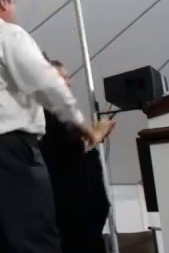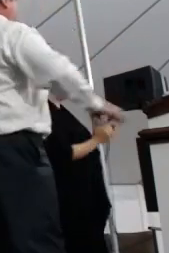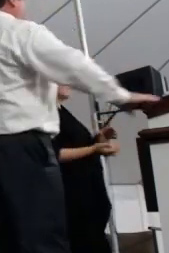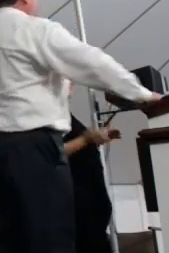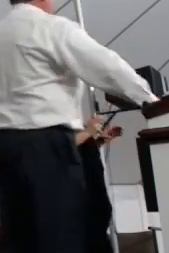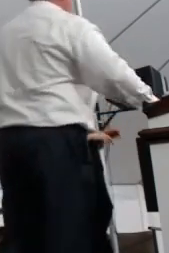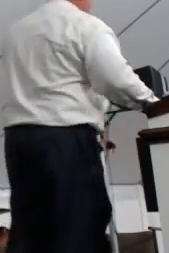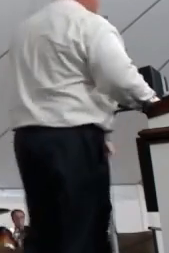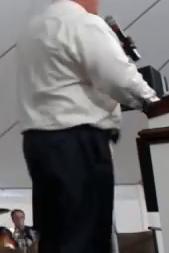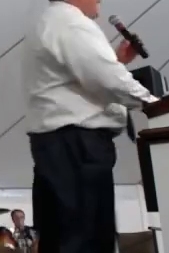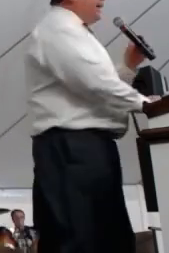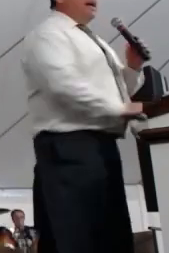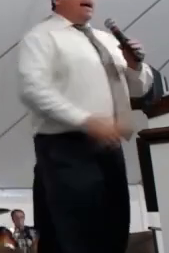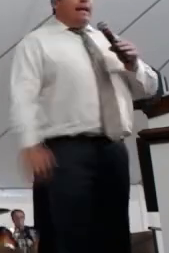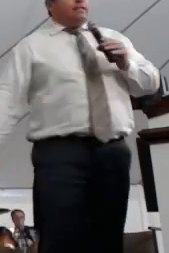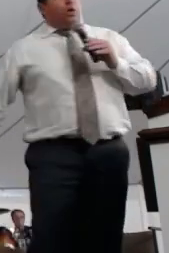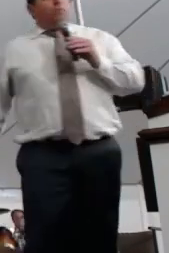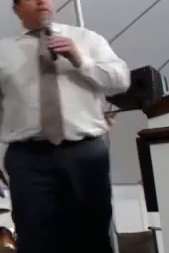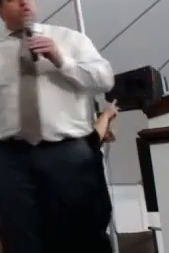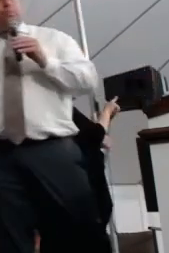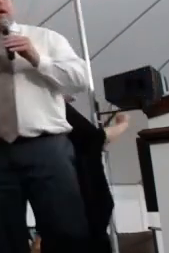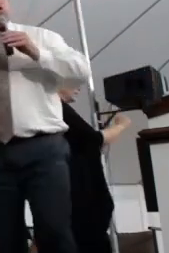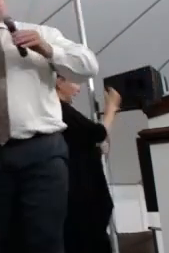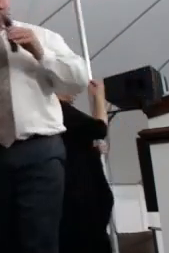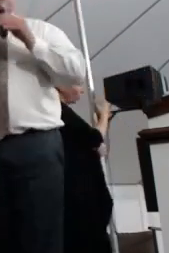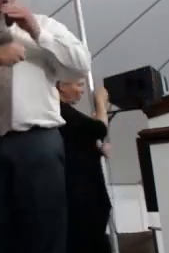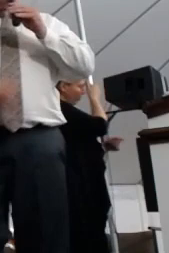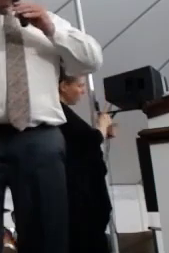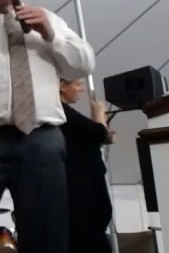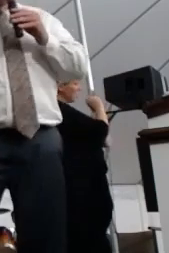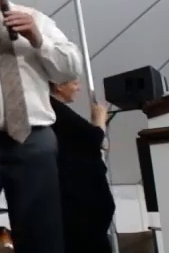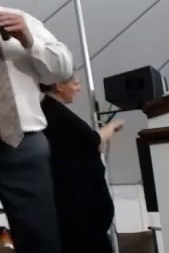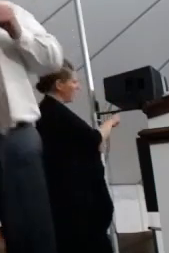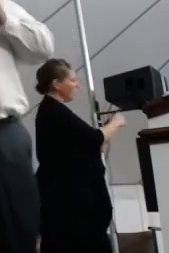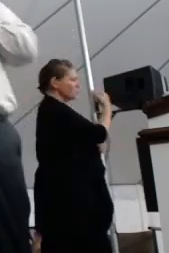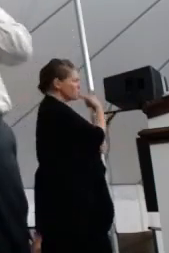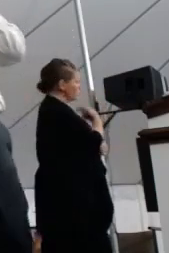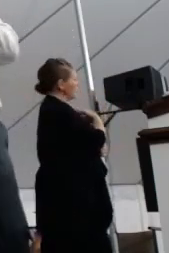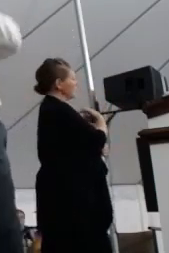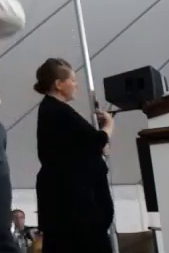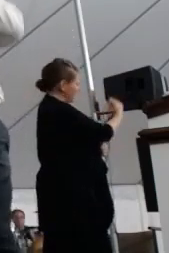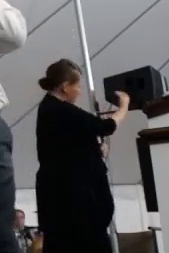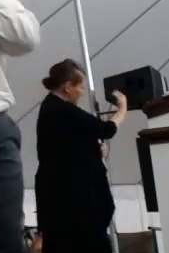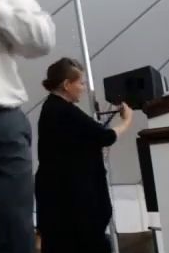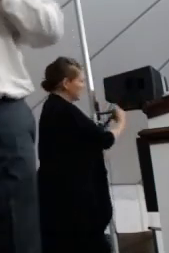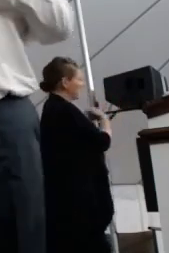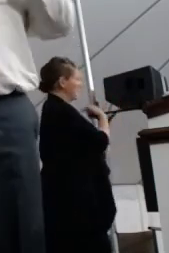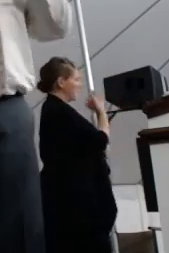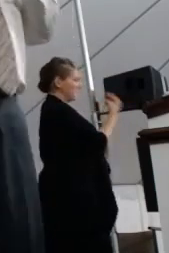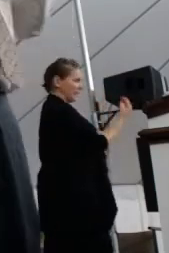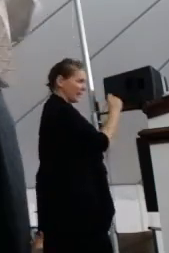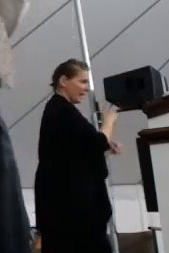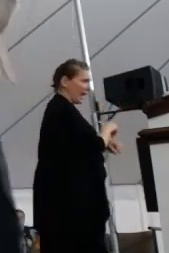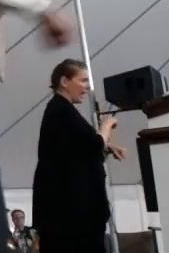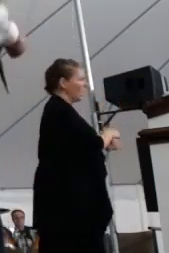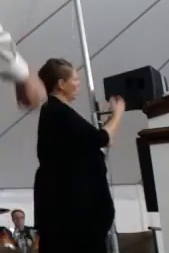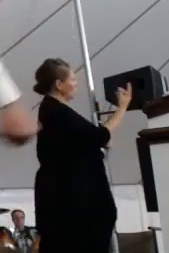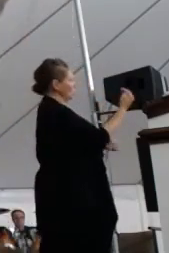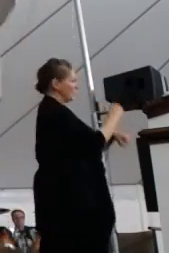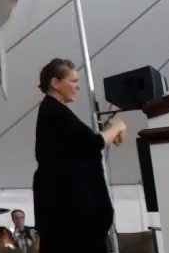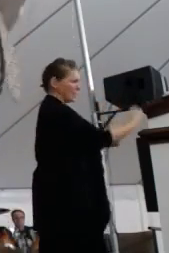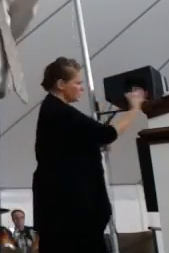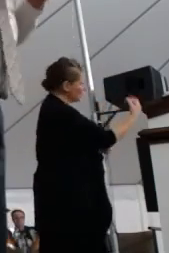on Monday, went to Louisiana, and I told Brother Spells, preach to me on Monday night at his house. And then Tuesday night, man, I want you to preach